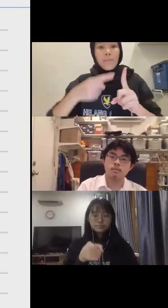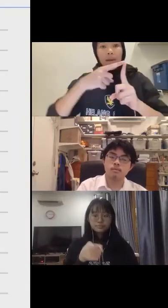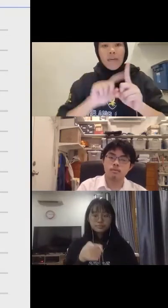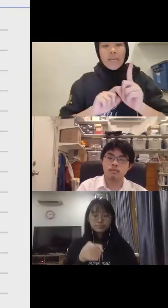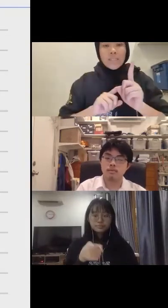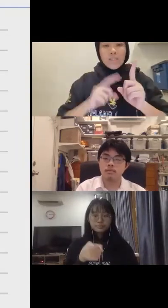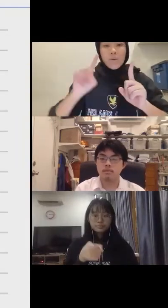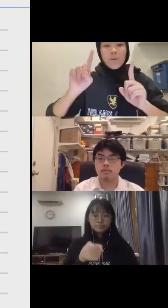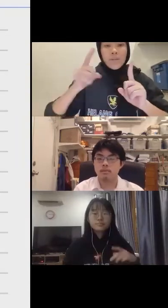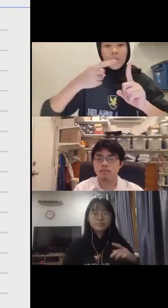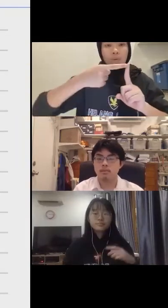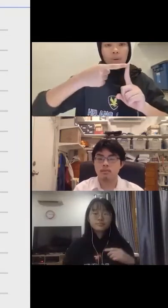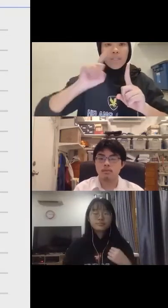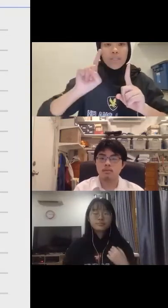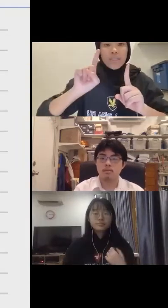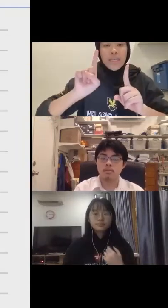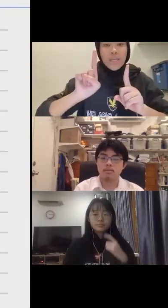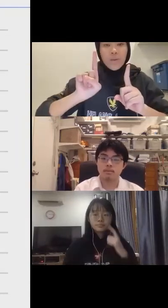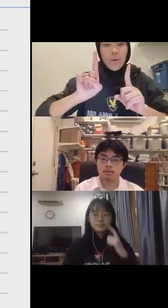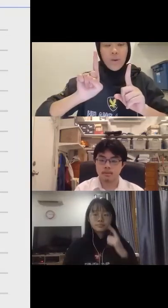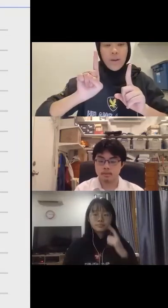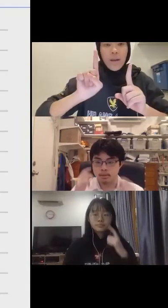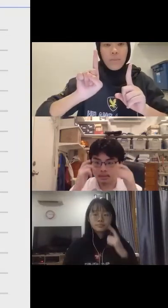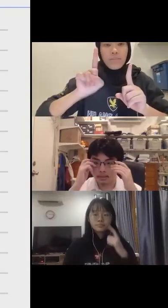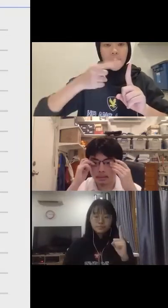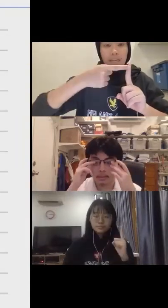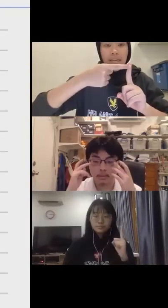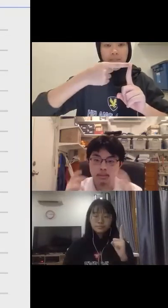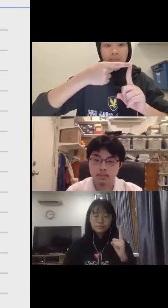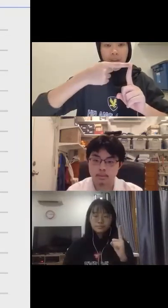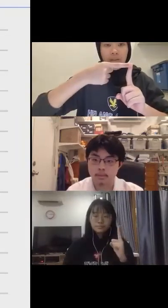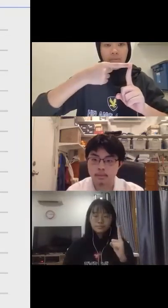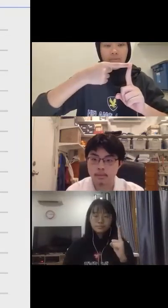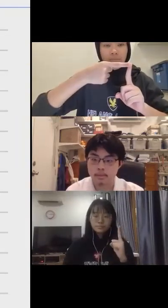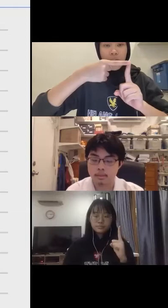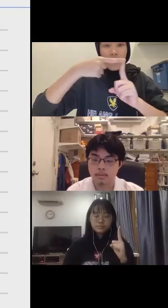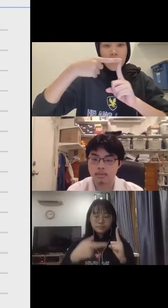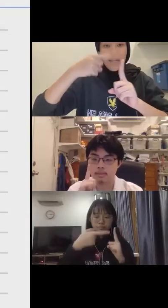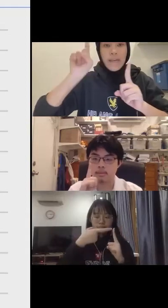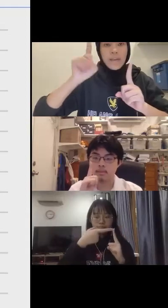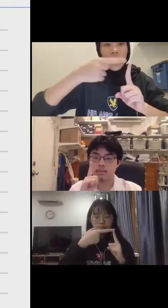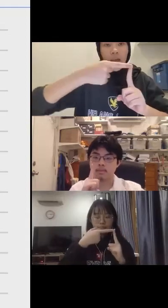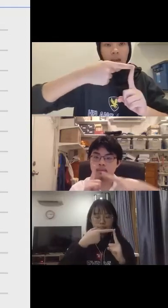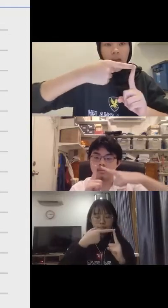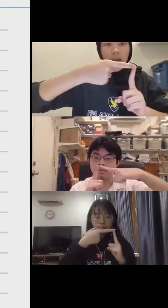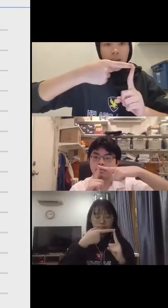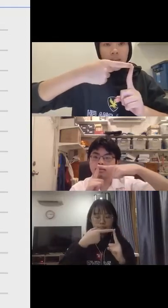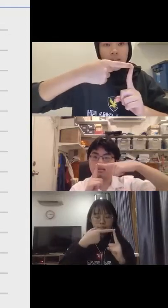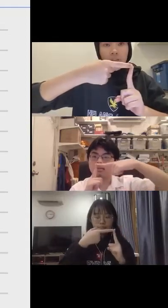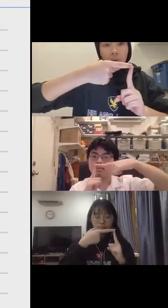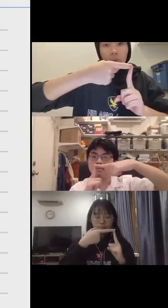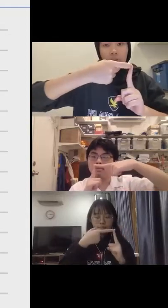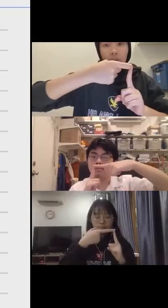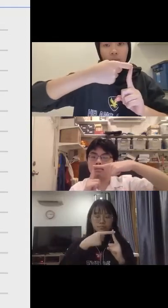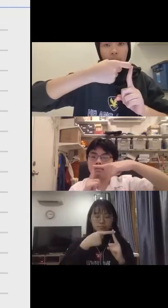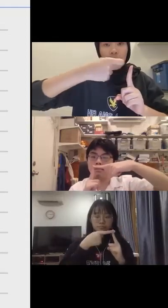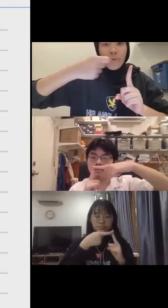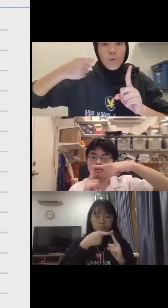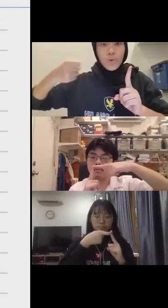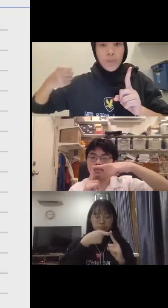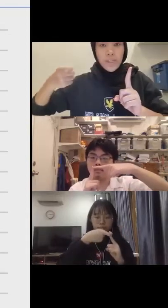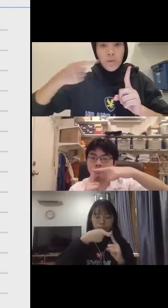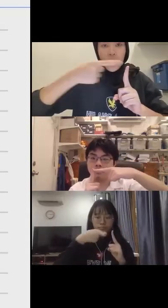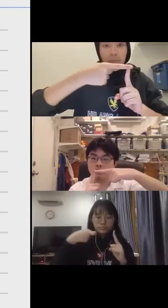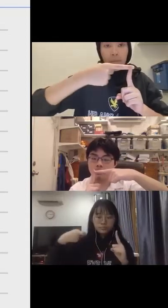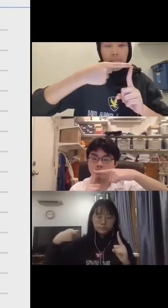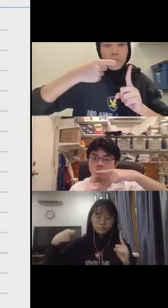from. So you take your index finger, dominant hand. So you